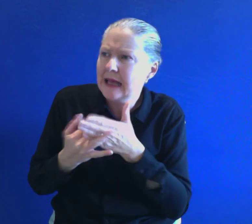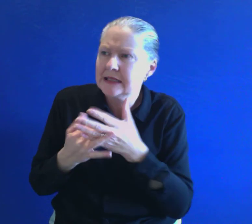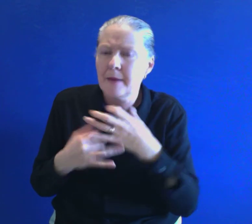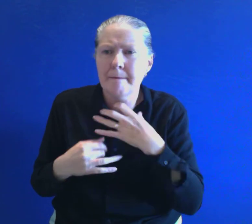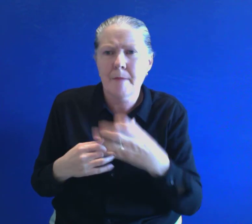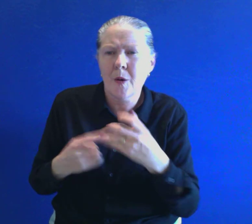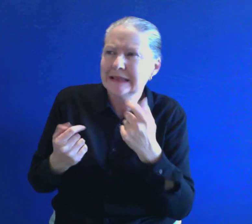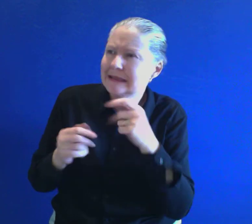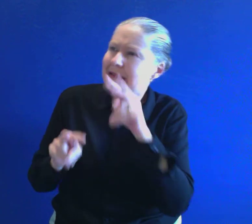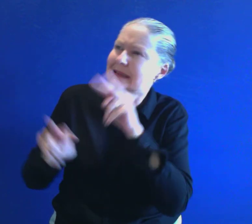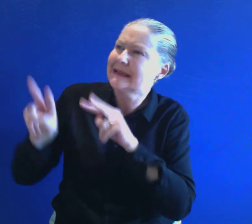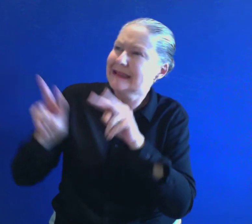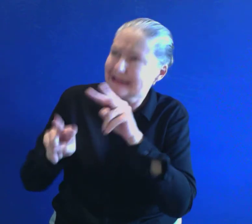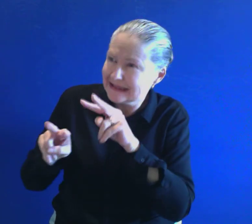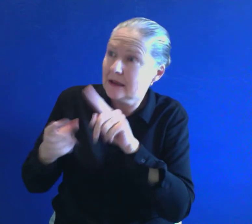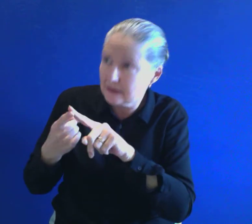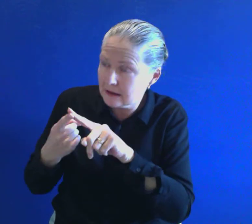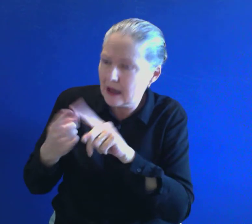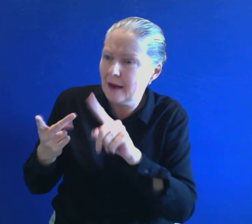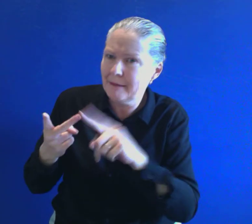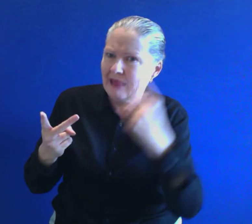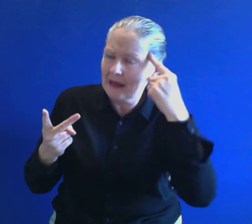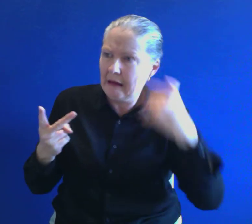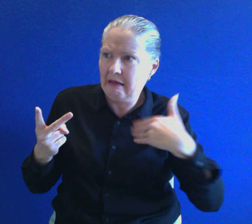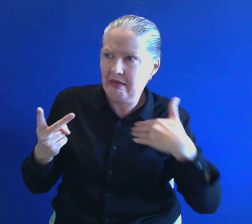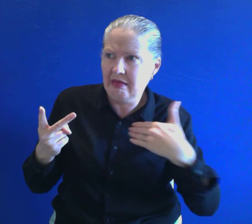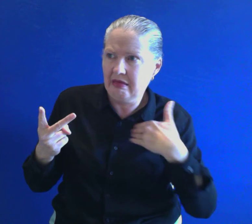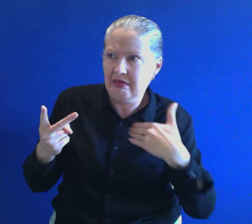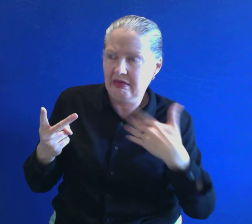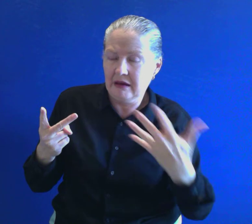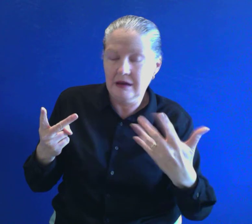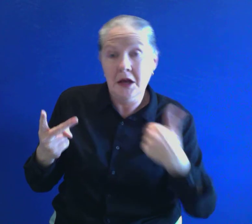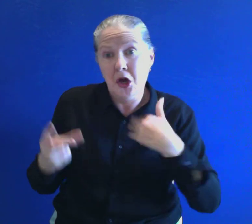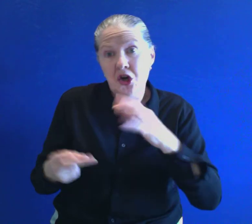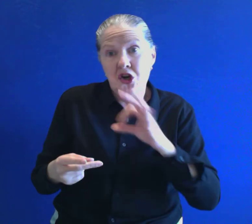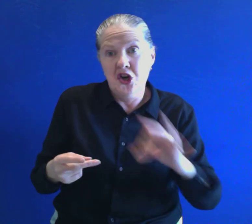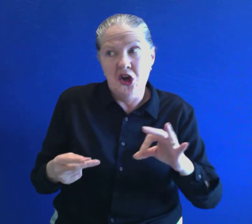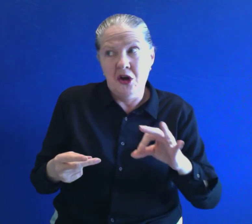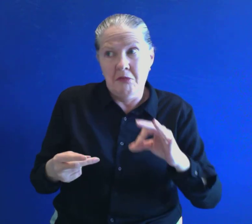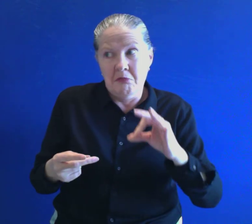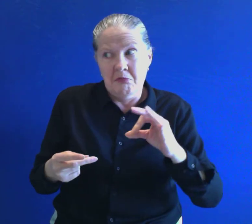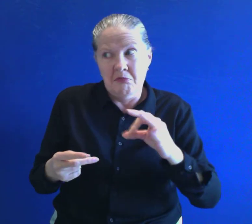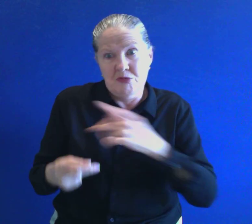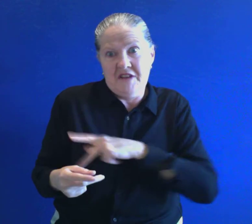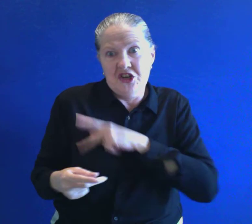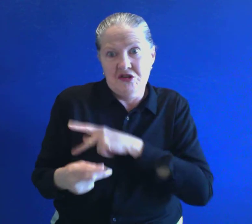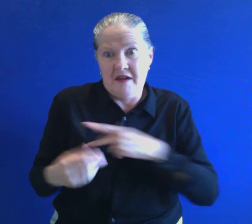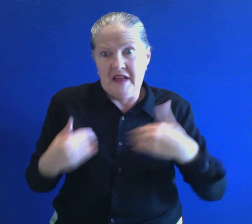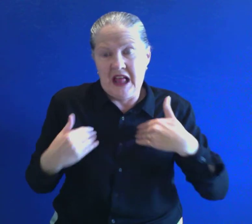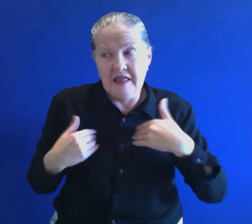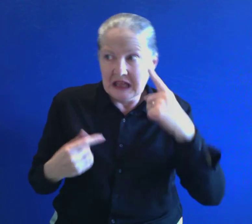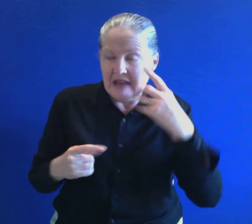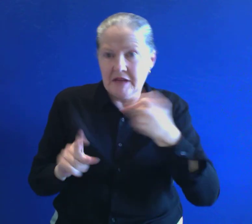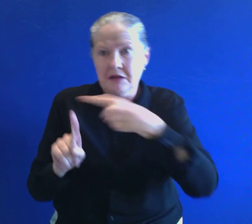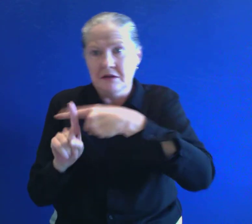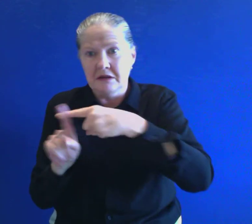is one thing but then obviously there's health considerations and I'm not a health professional so you know there's pros and cons I guess to using both and